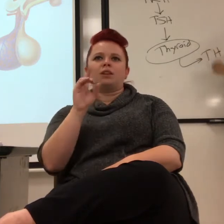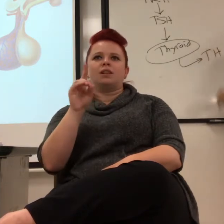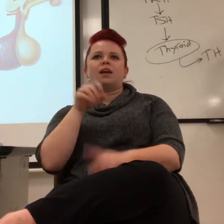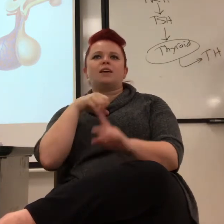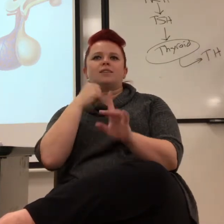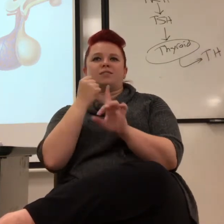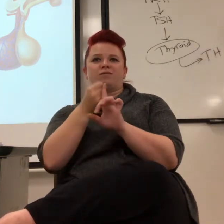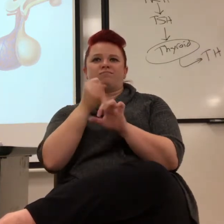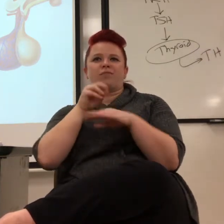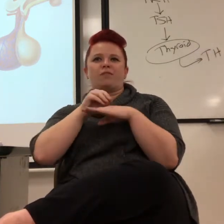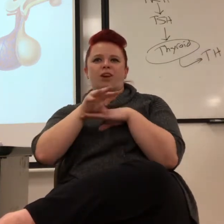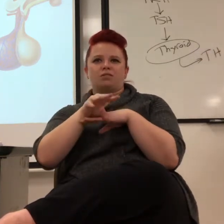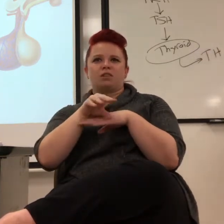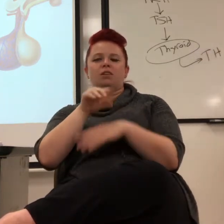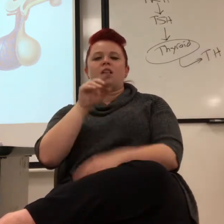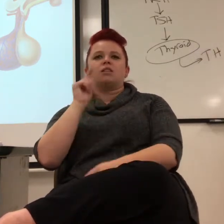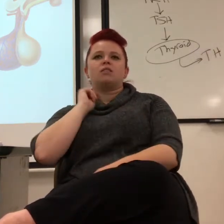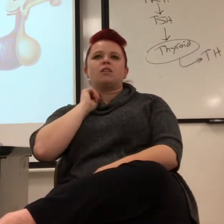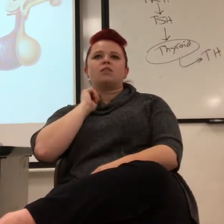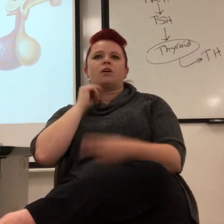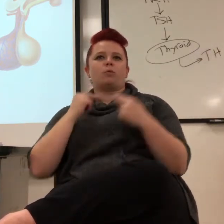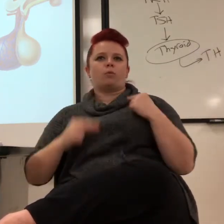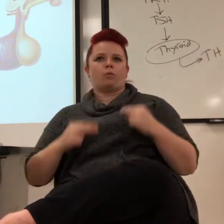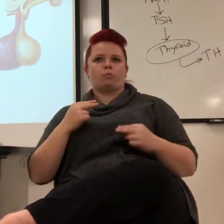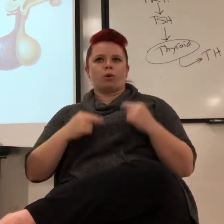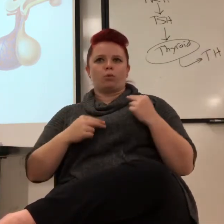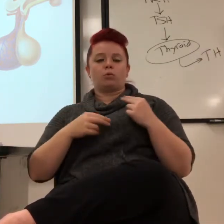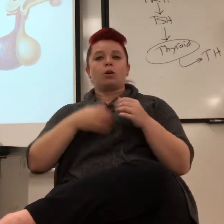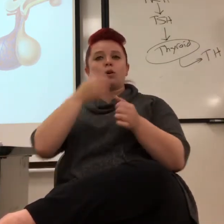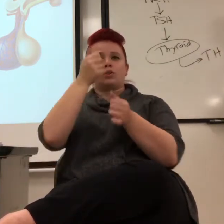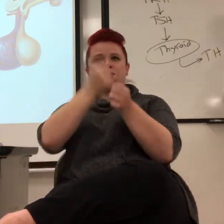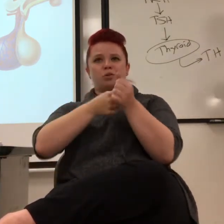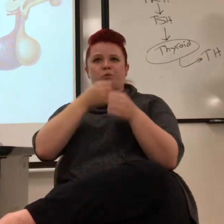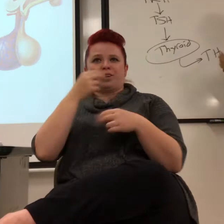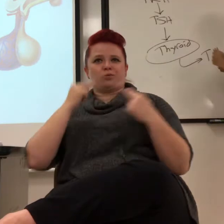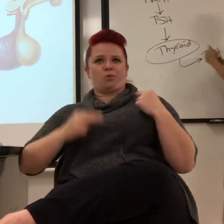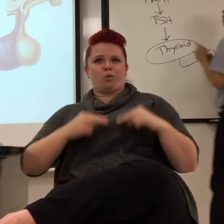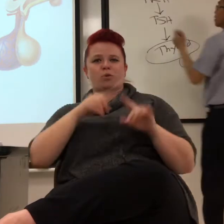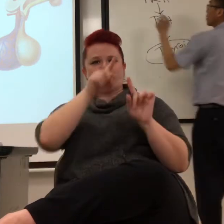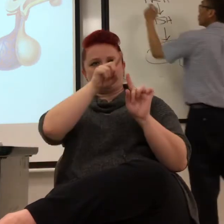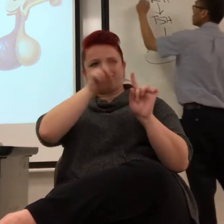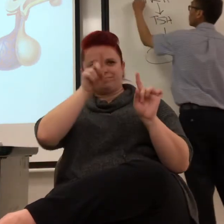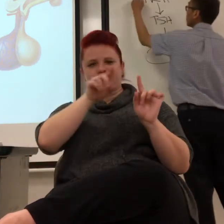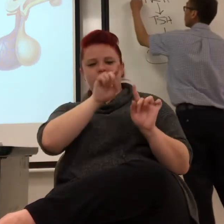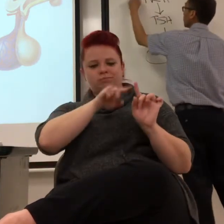the thyroid hormone. So let me put a check mark next to all the hormones.